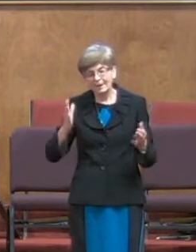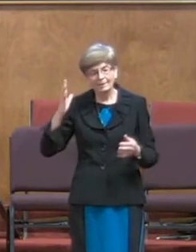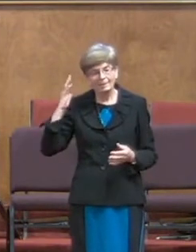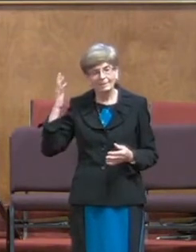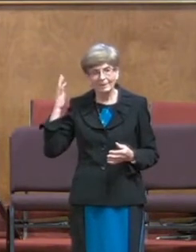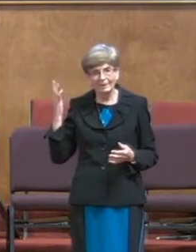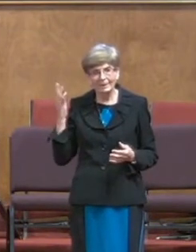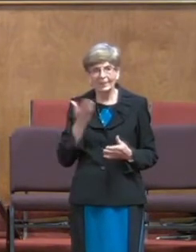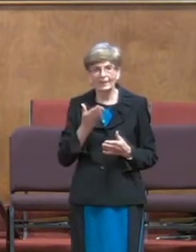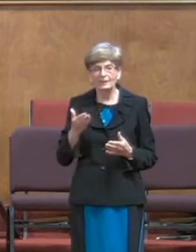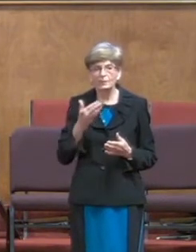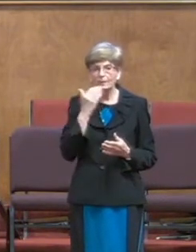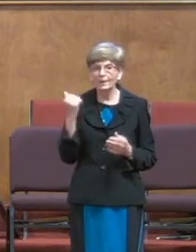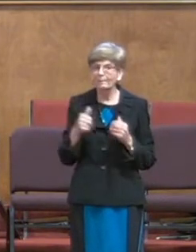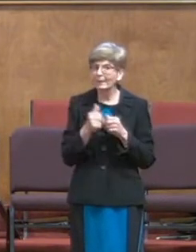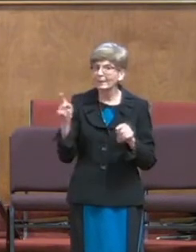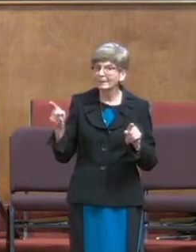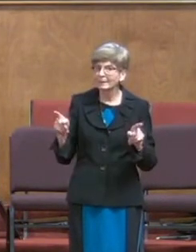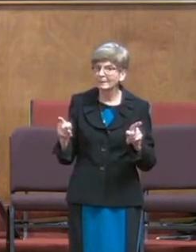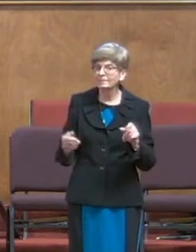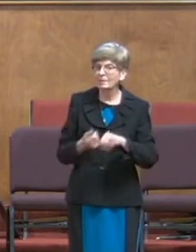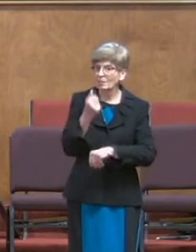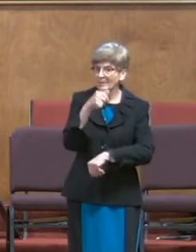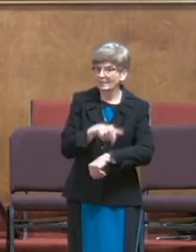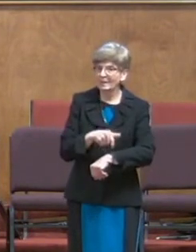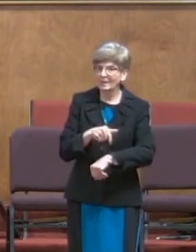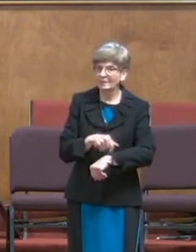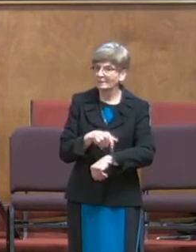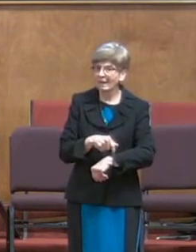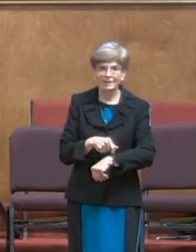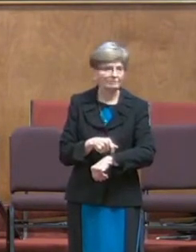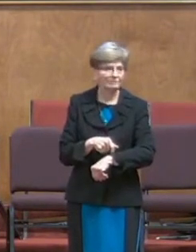was, but most of the time it was just as bad.